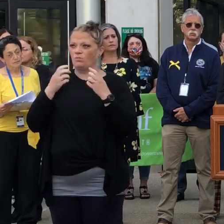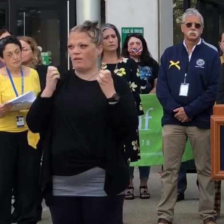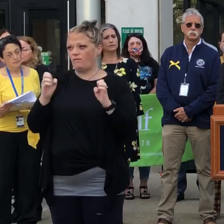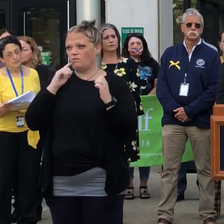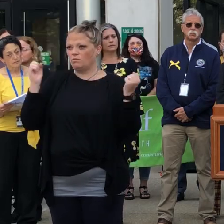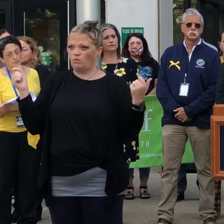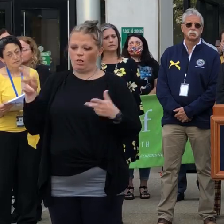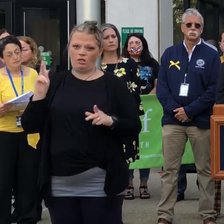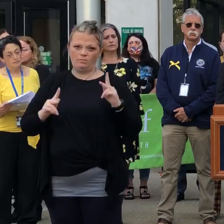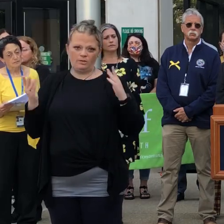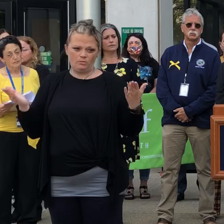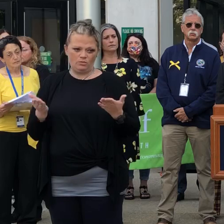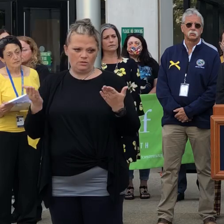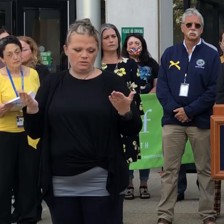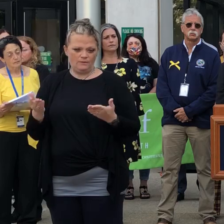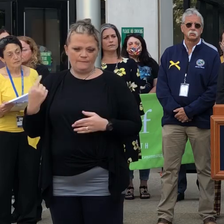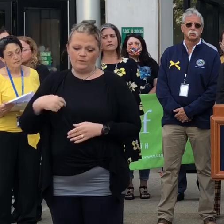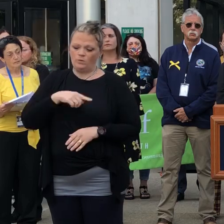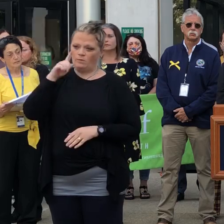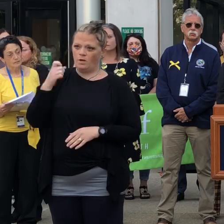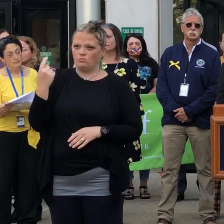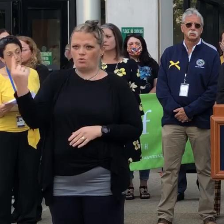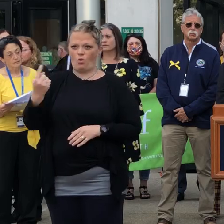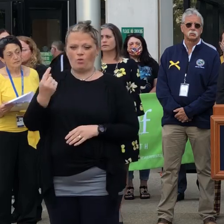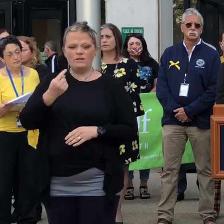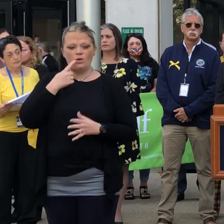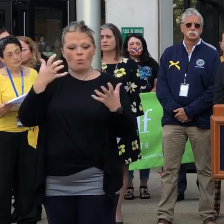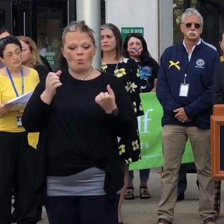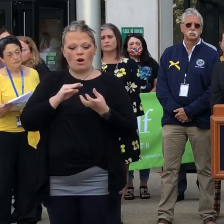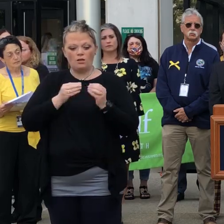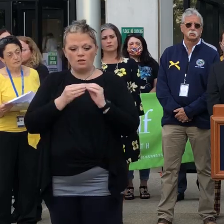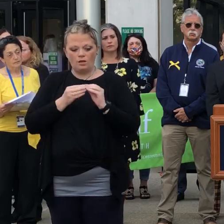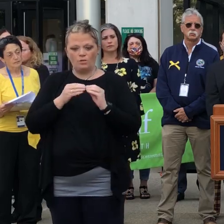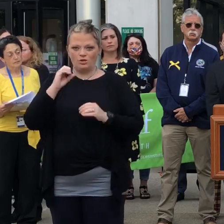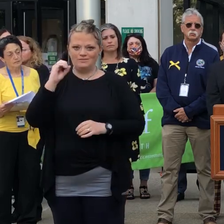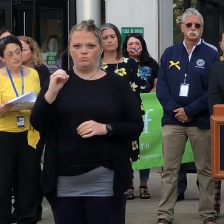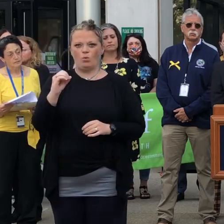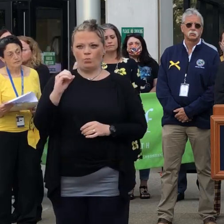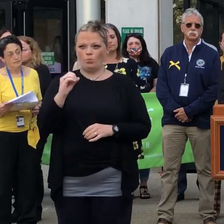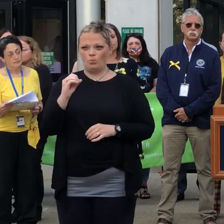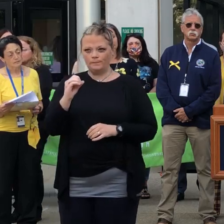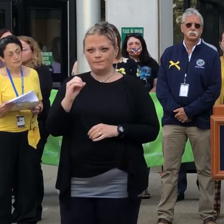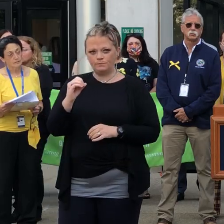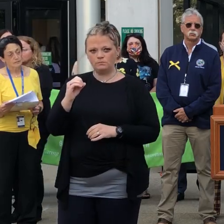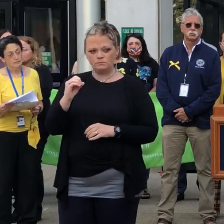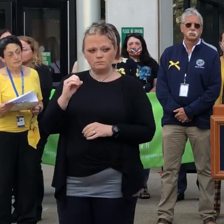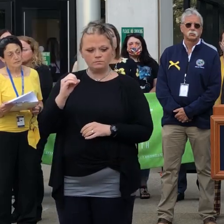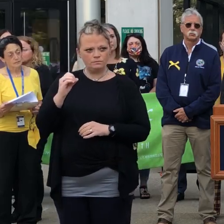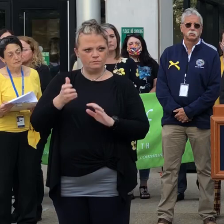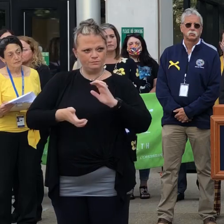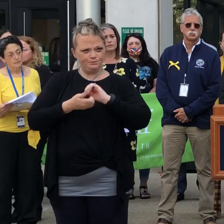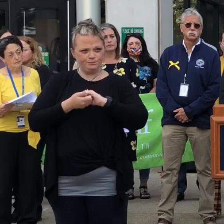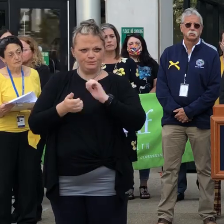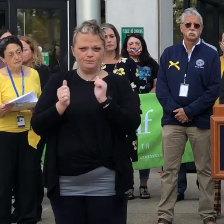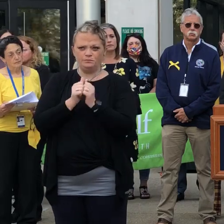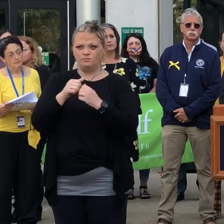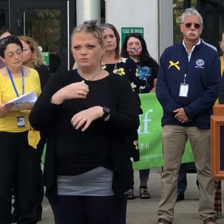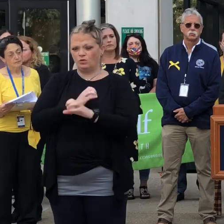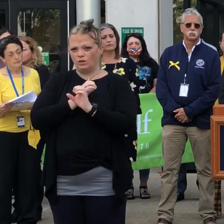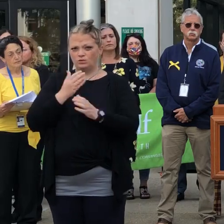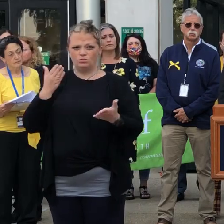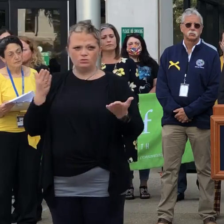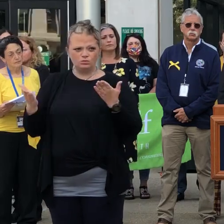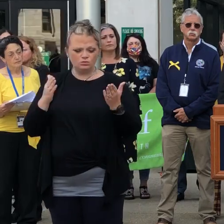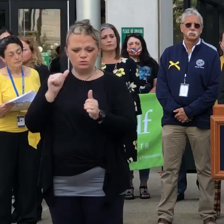here, we must always say that we want that number to be 0. Our partners with Crisis Servicers,